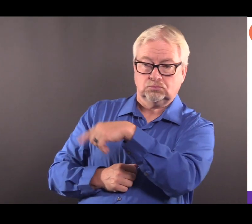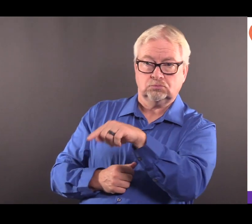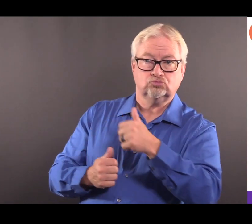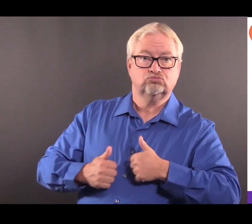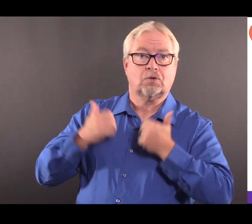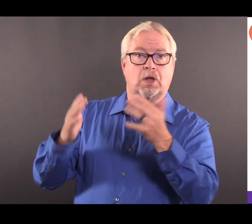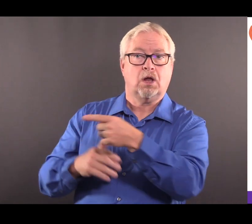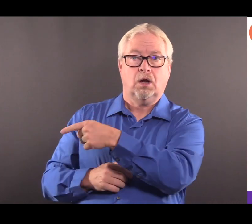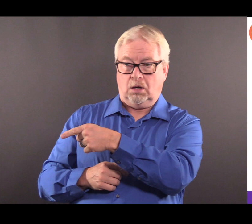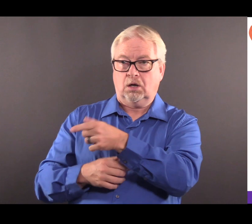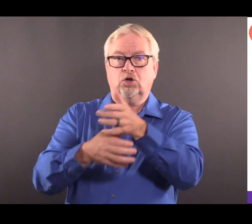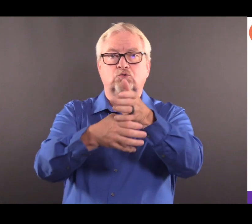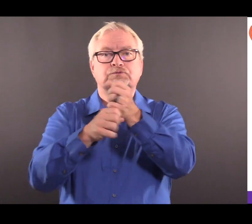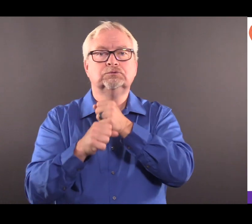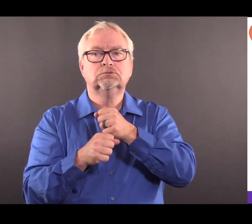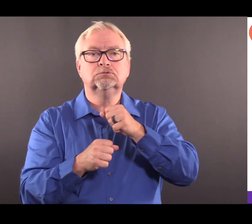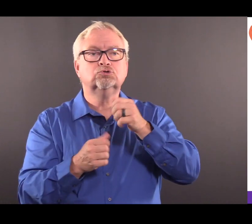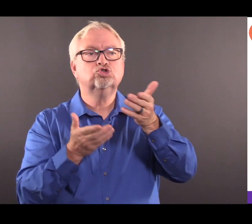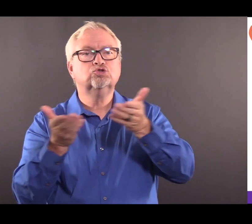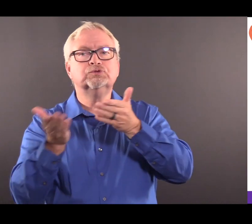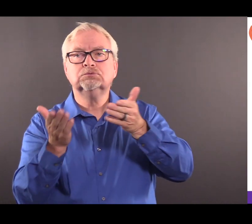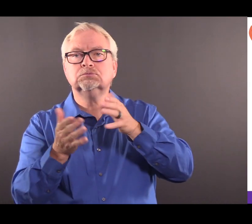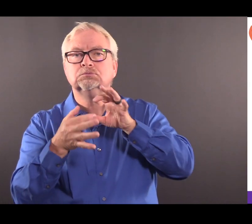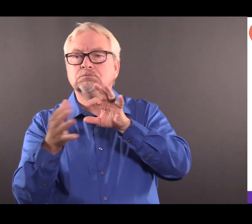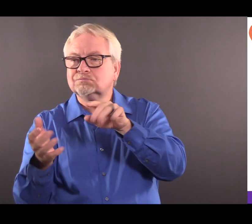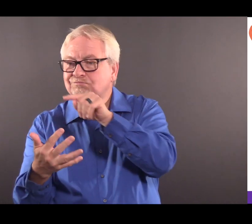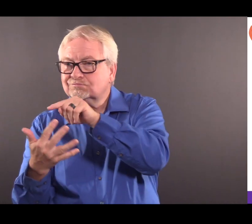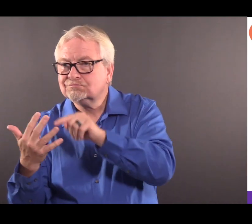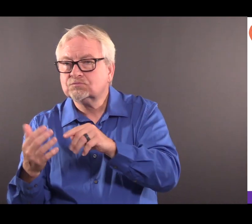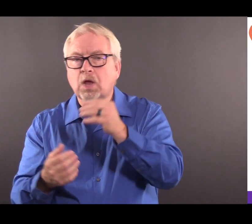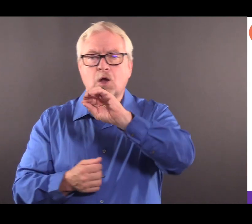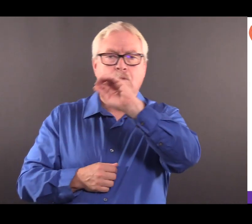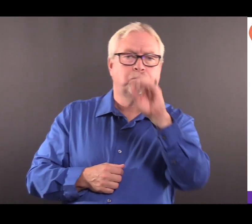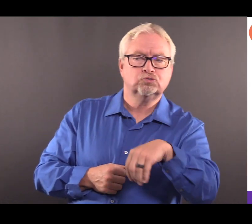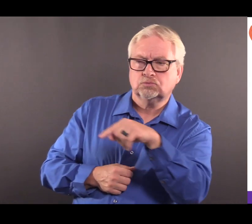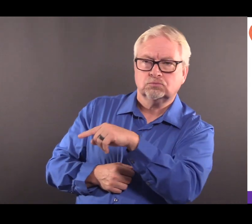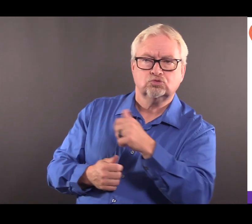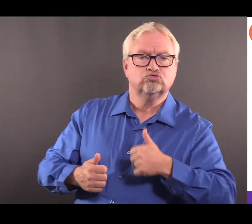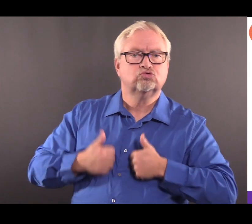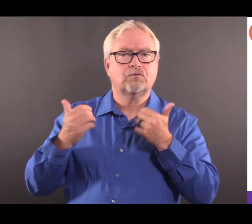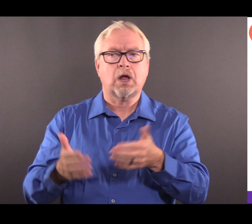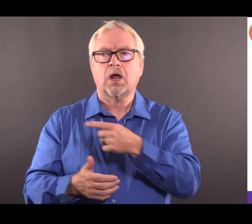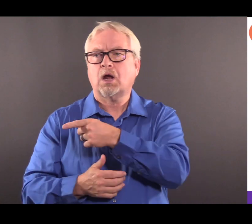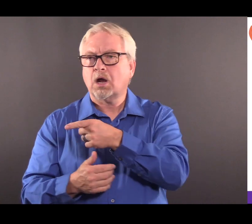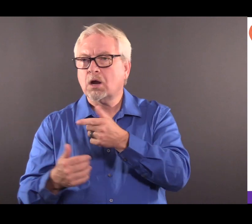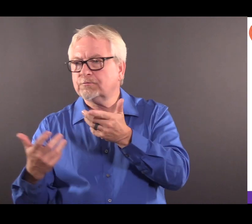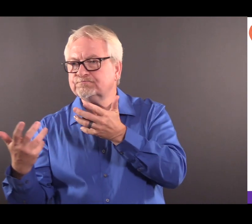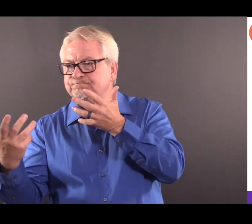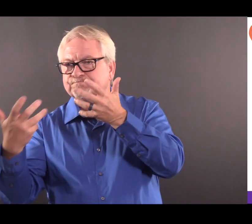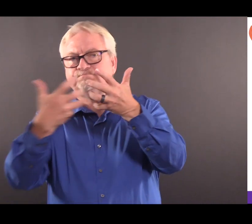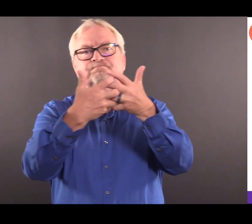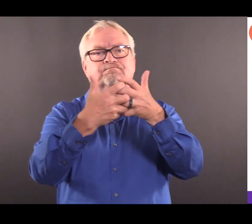time period, the percentage of those survivors who receive certain services, and